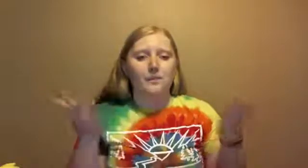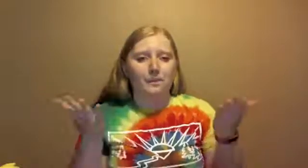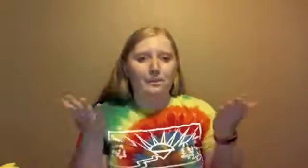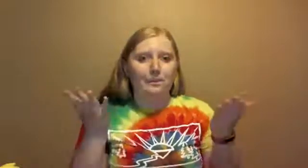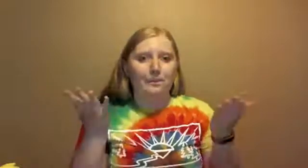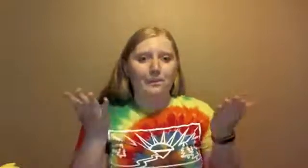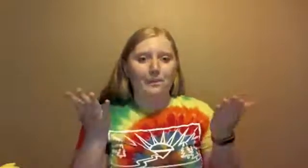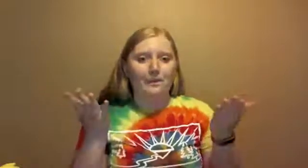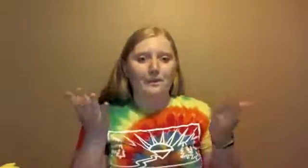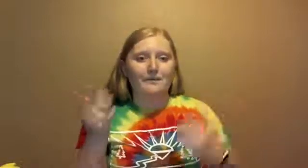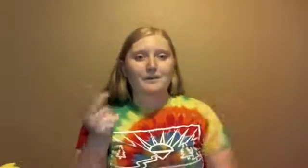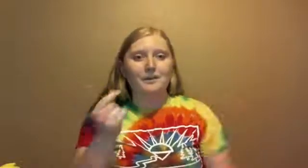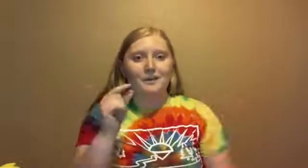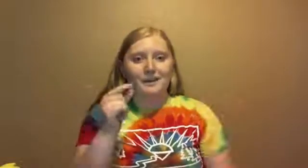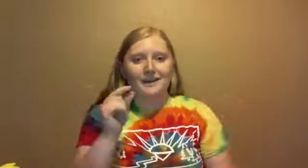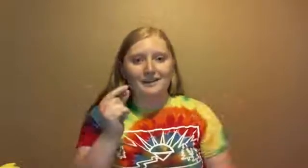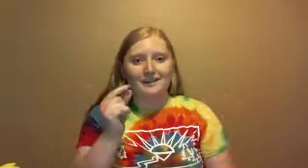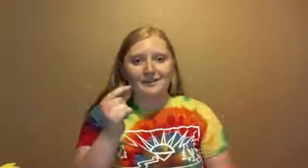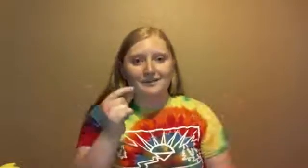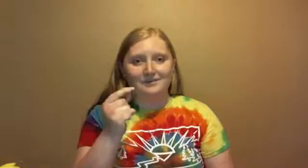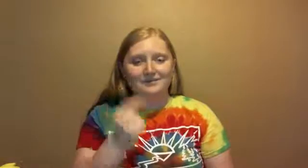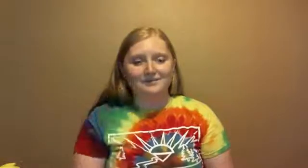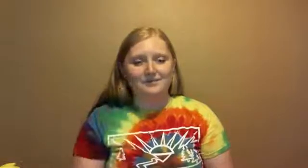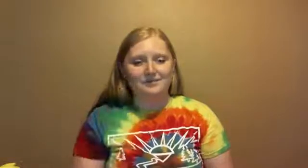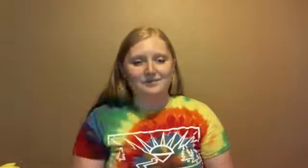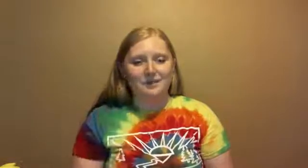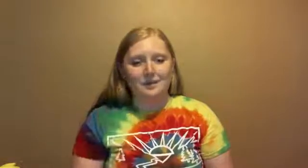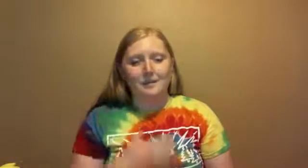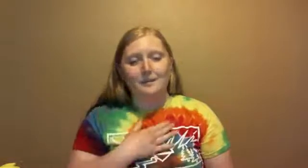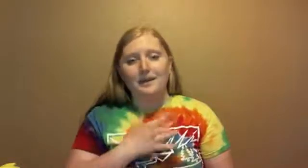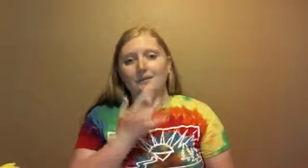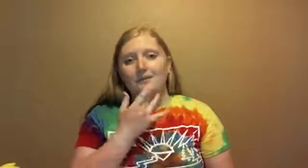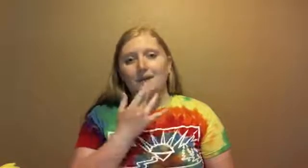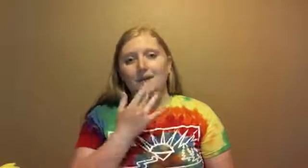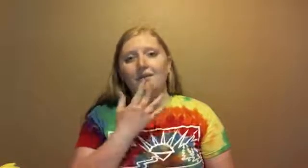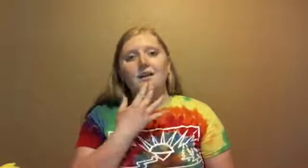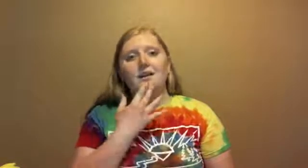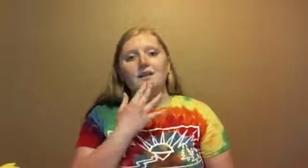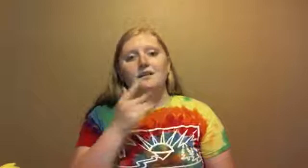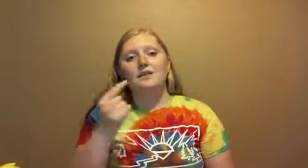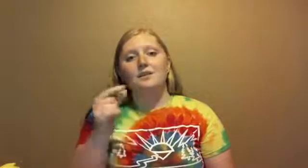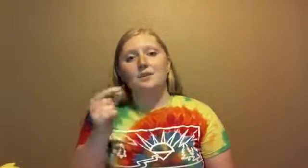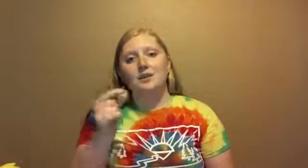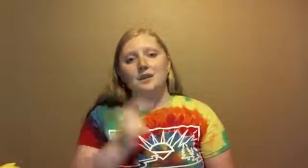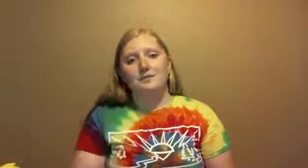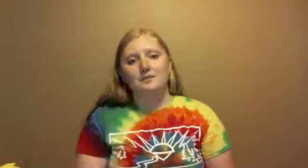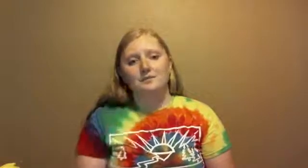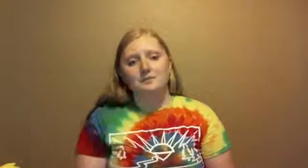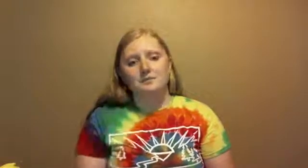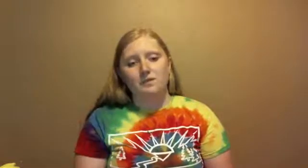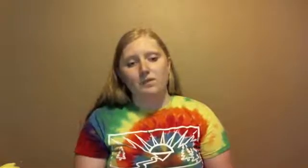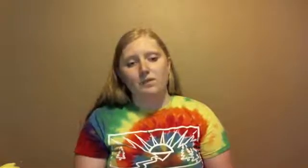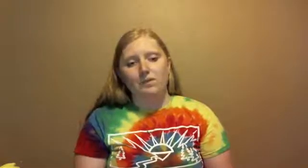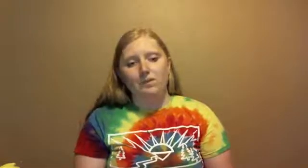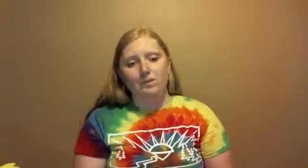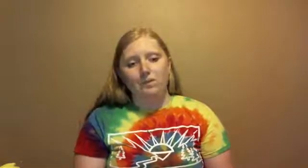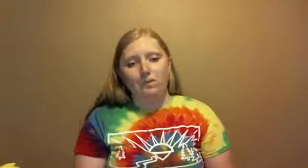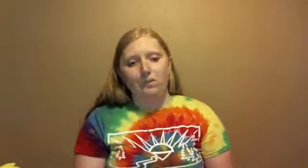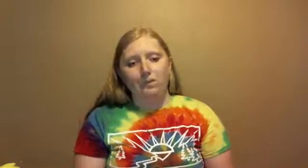color? Green. Green. My favorite color's green. Favorite I color like is green. green. I like green. My